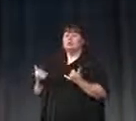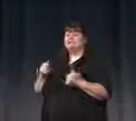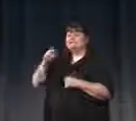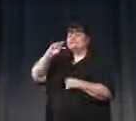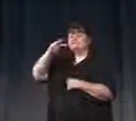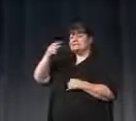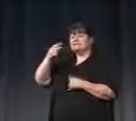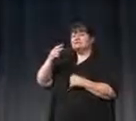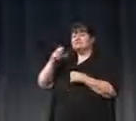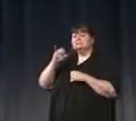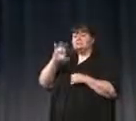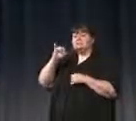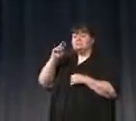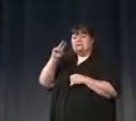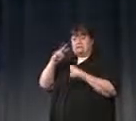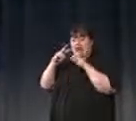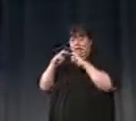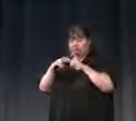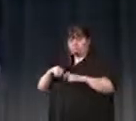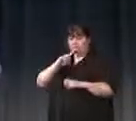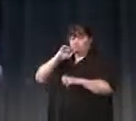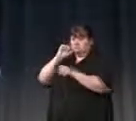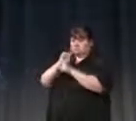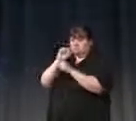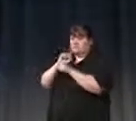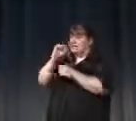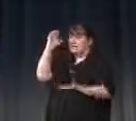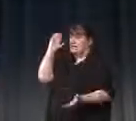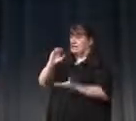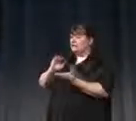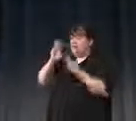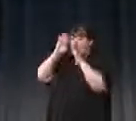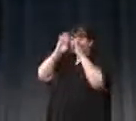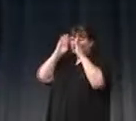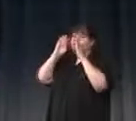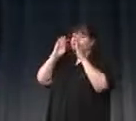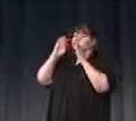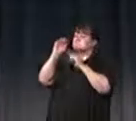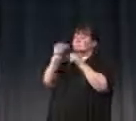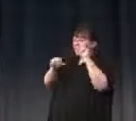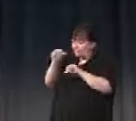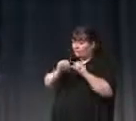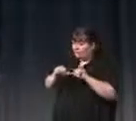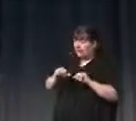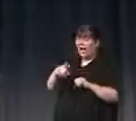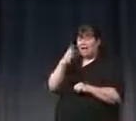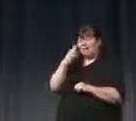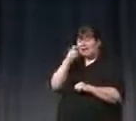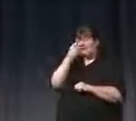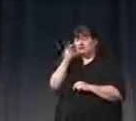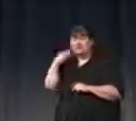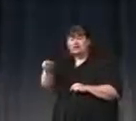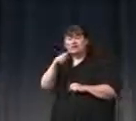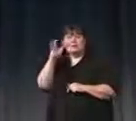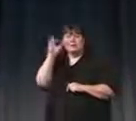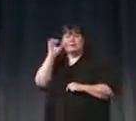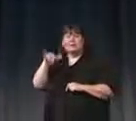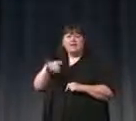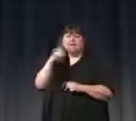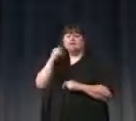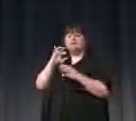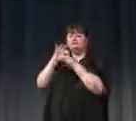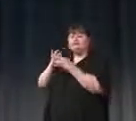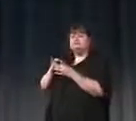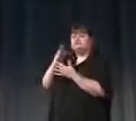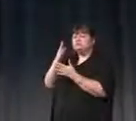analysis problem that has received much less attention scientifically, and I think it'll be interesting for you to hear about it because it relates a